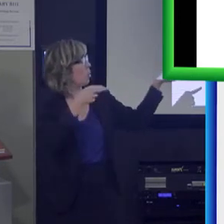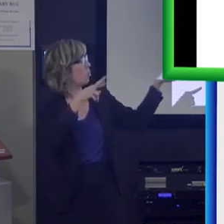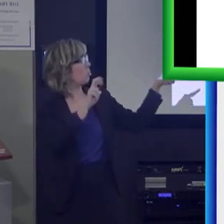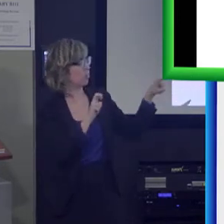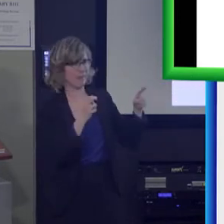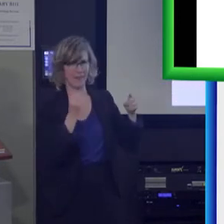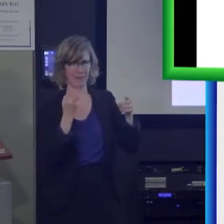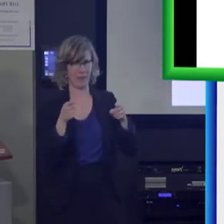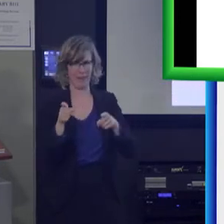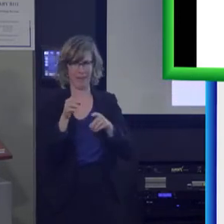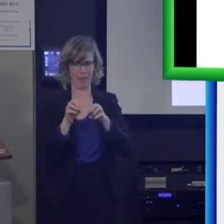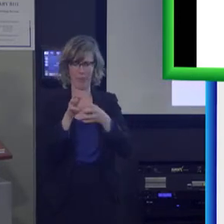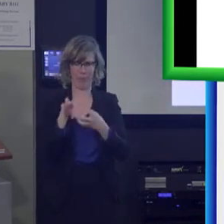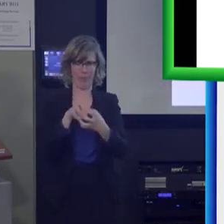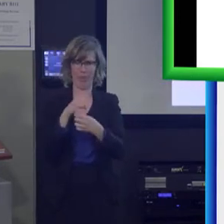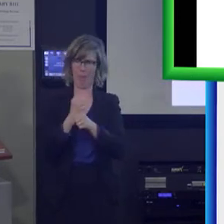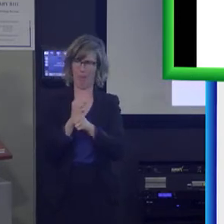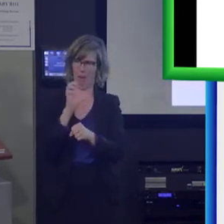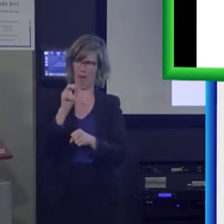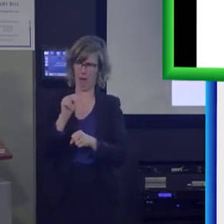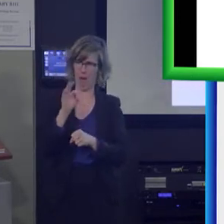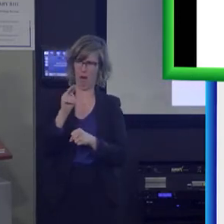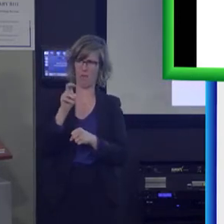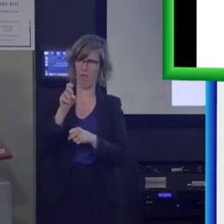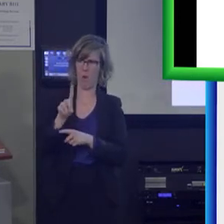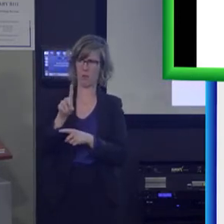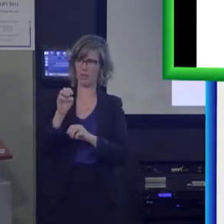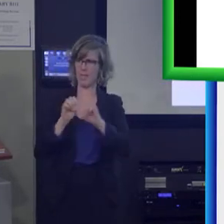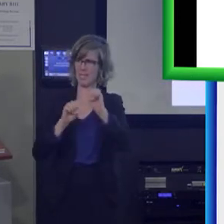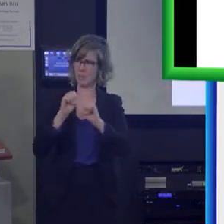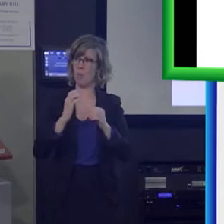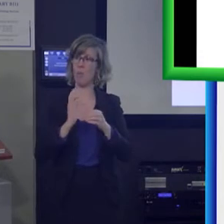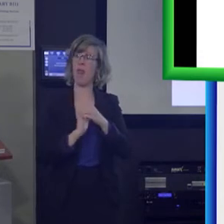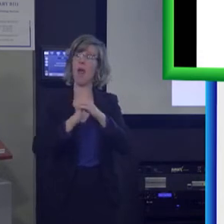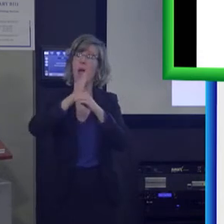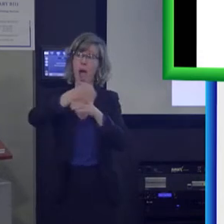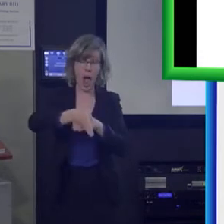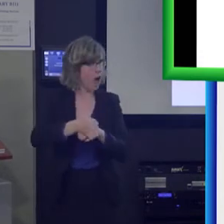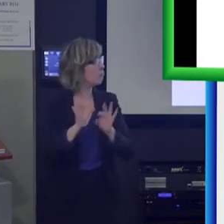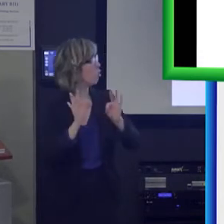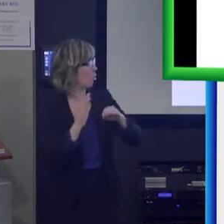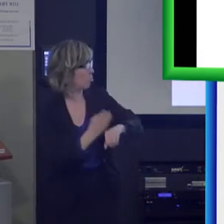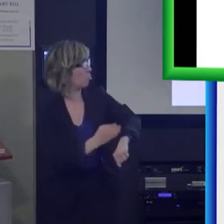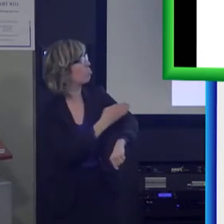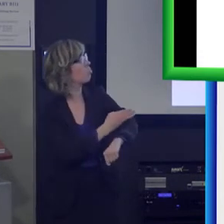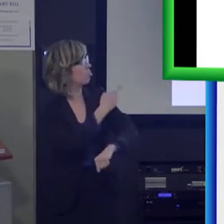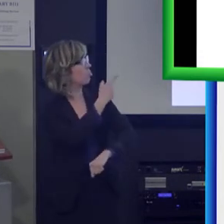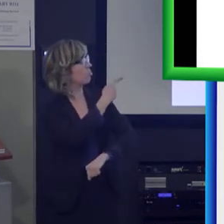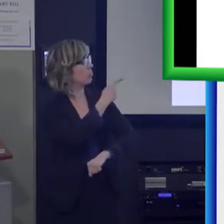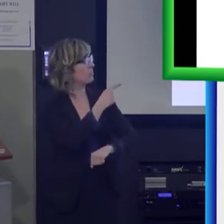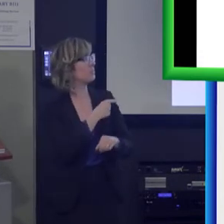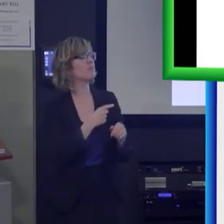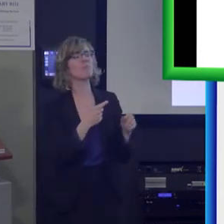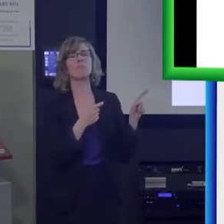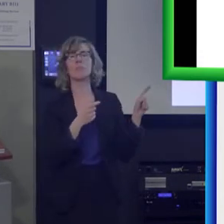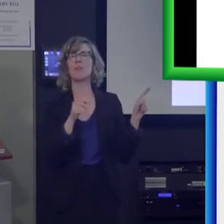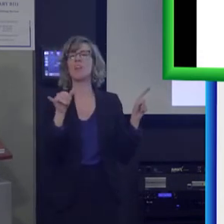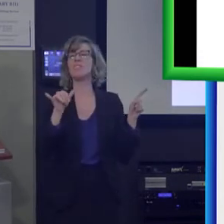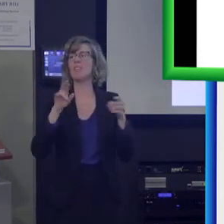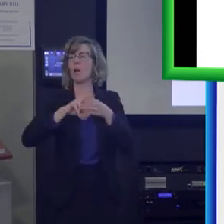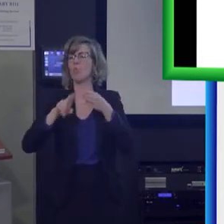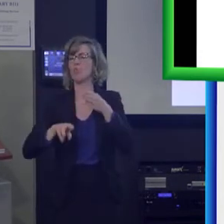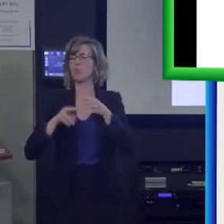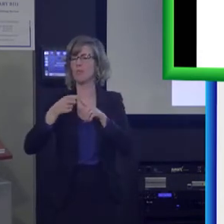children, some of them increased, but the average score there was about 1.5. Another way to look at the same result from the first part of the